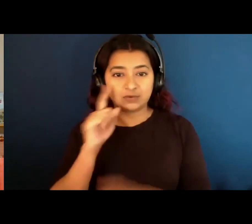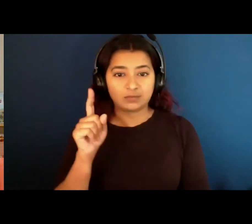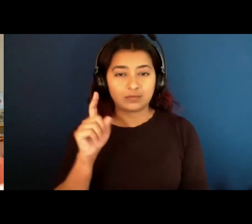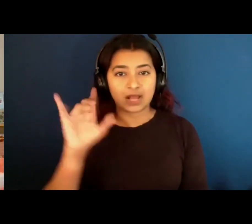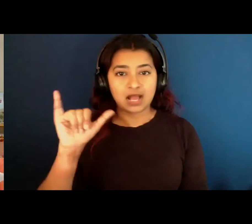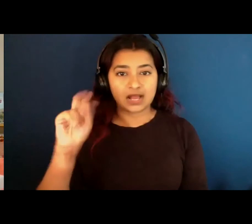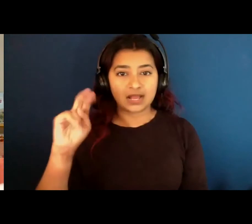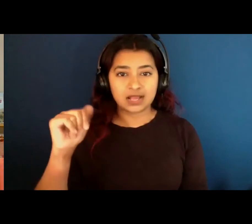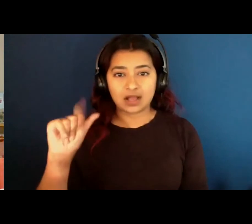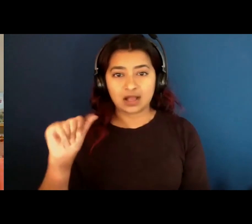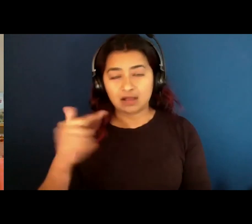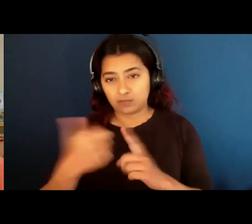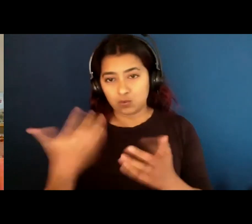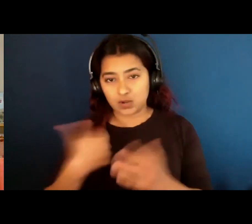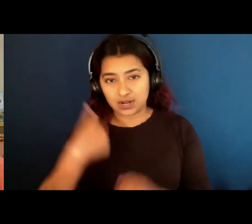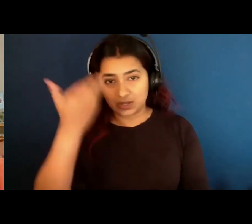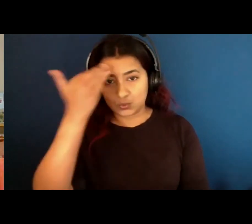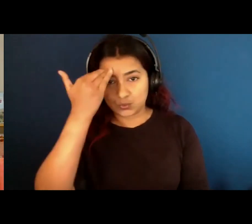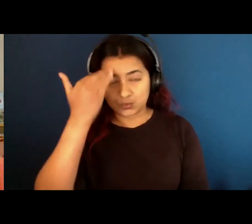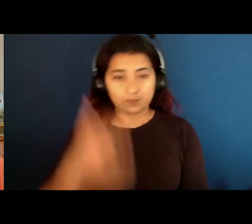Yanga.